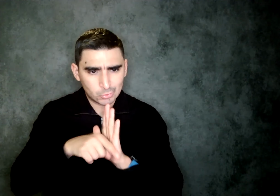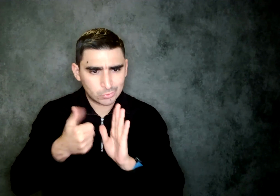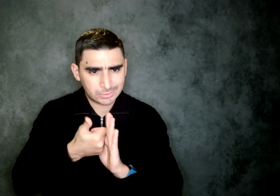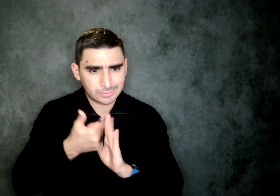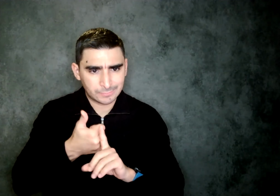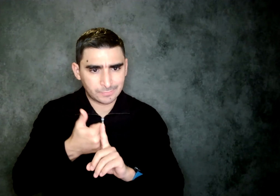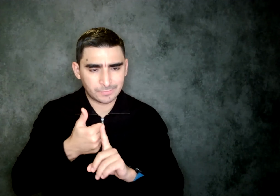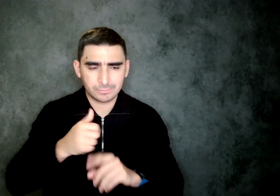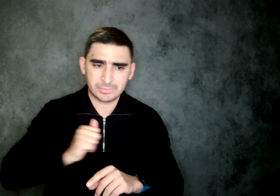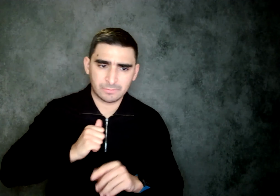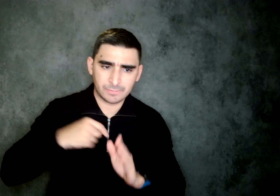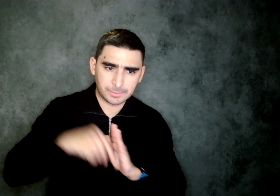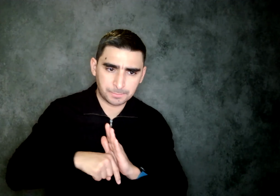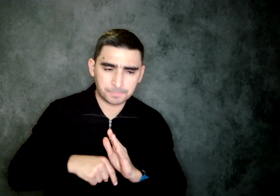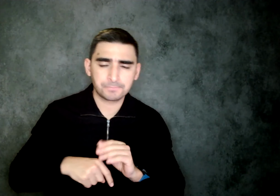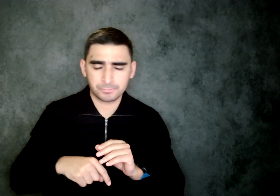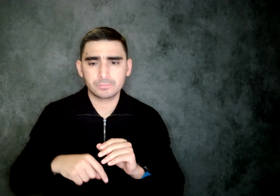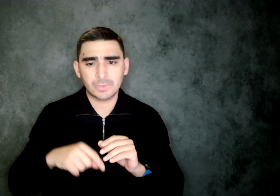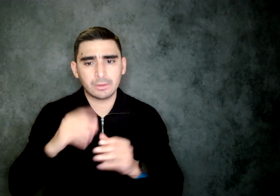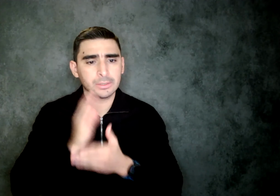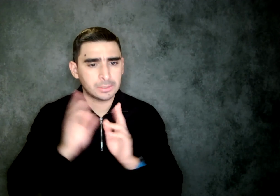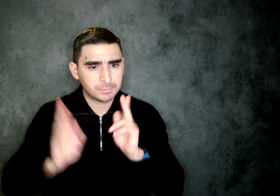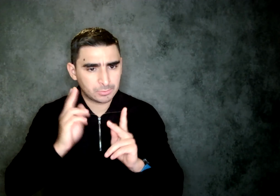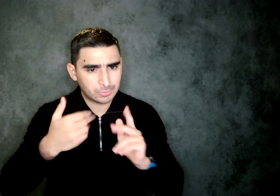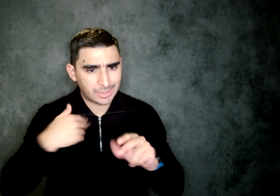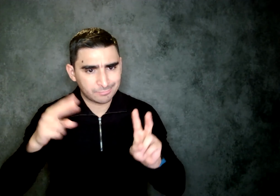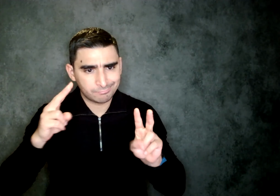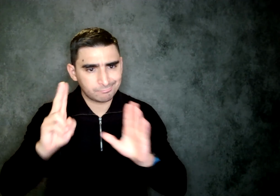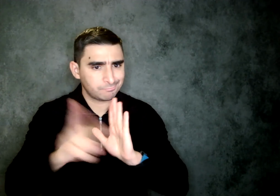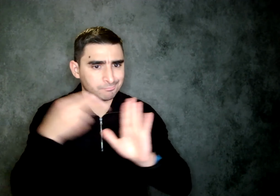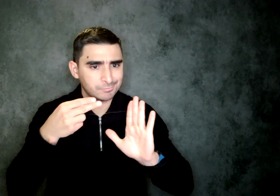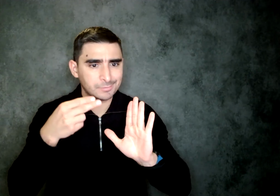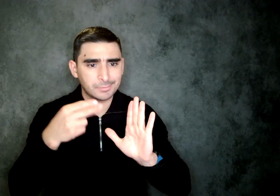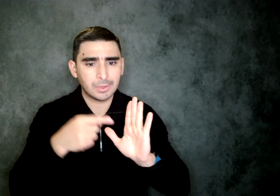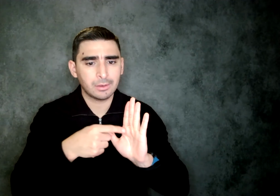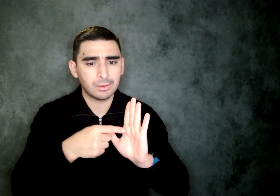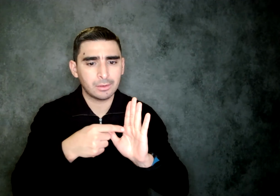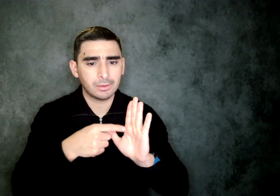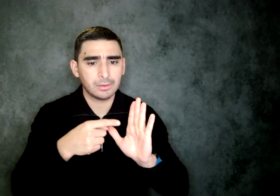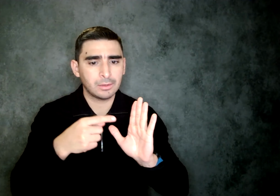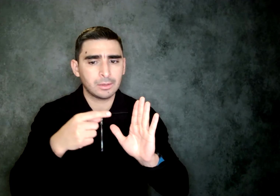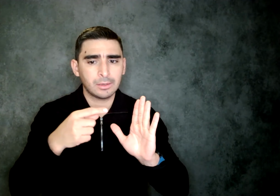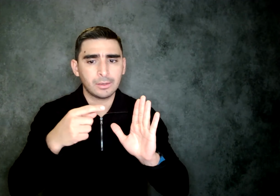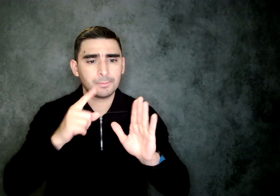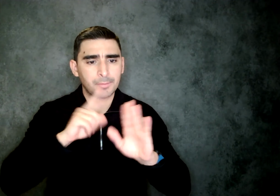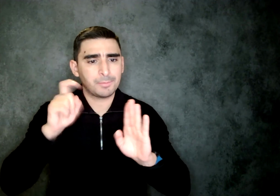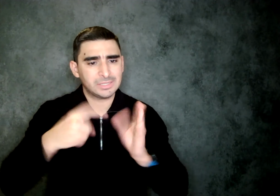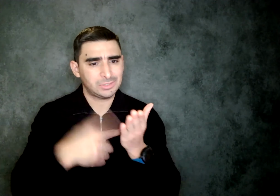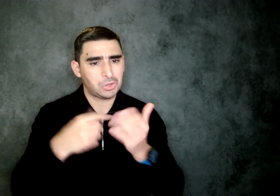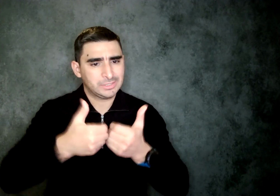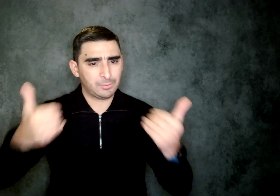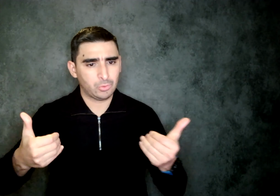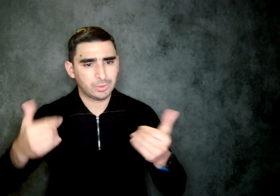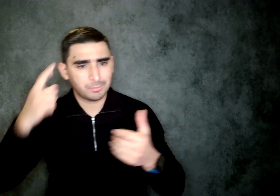because we have to talk about it, and there's a stigma, and I can't see it get looped in with the mental health anymore, because what's